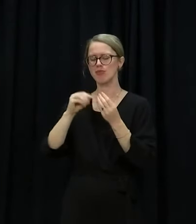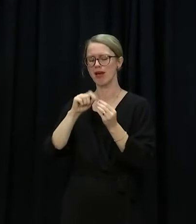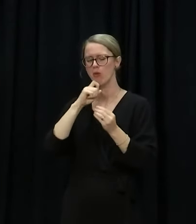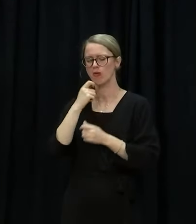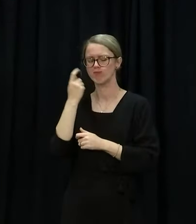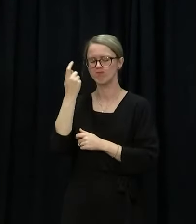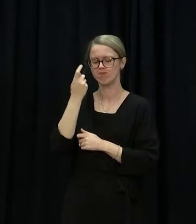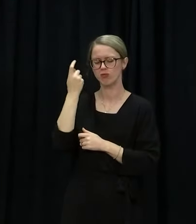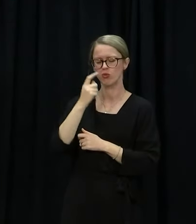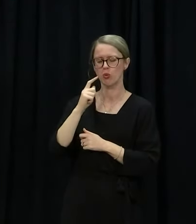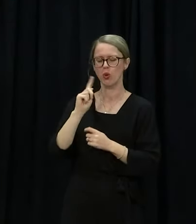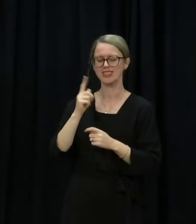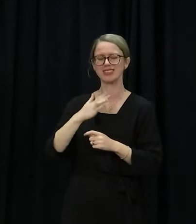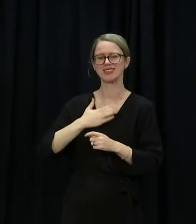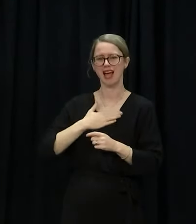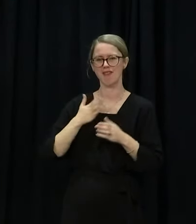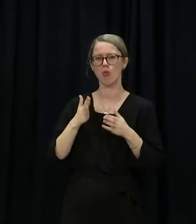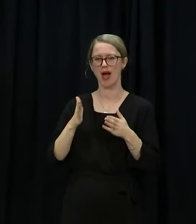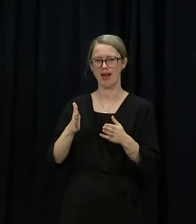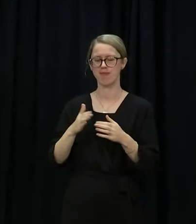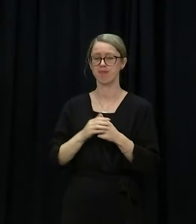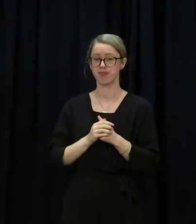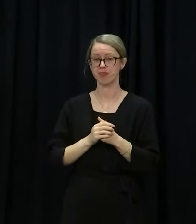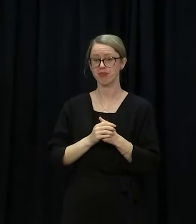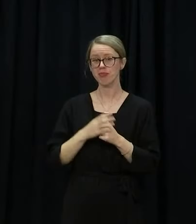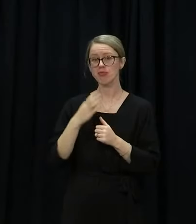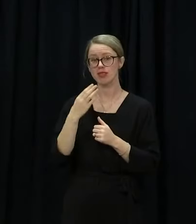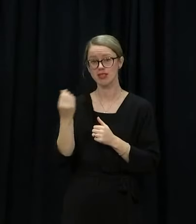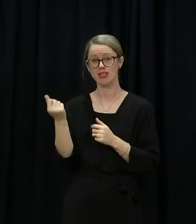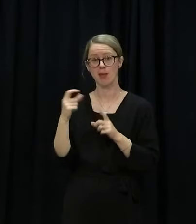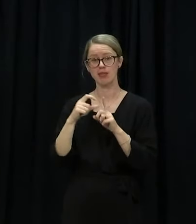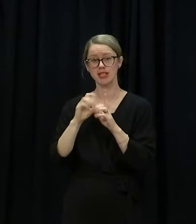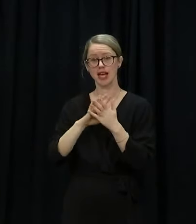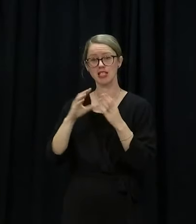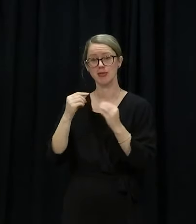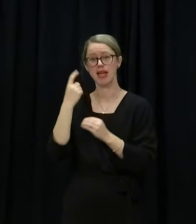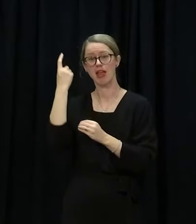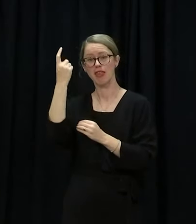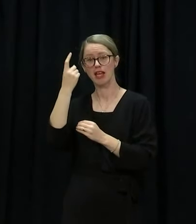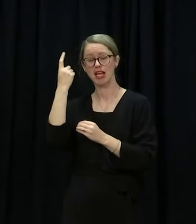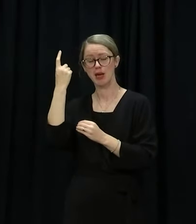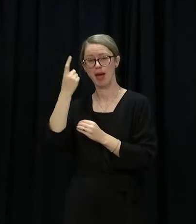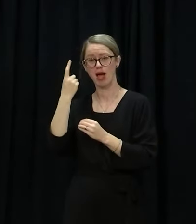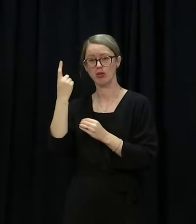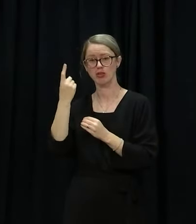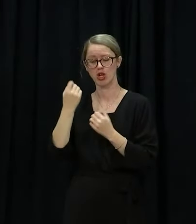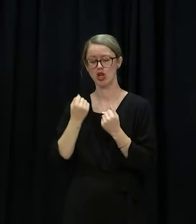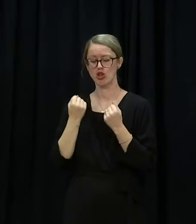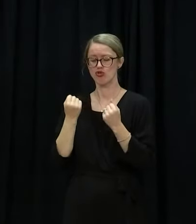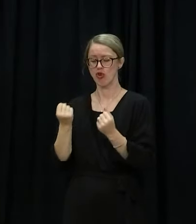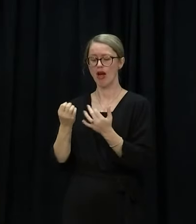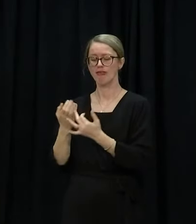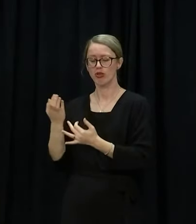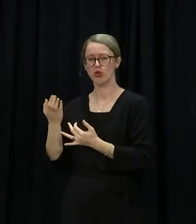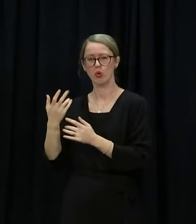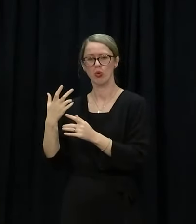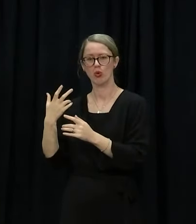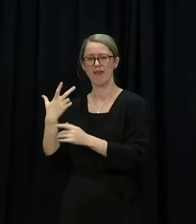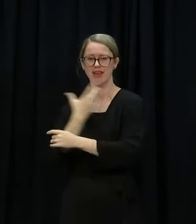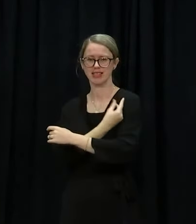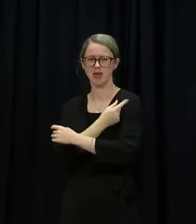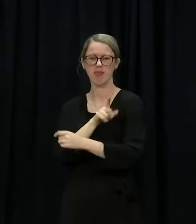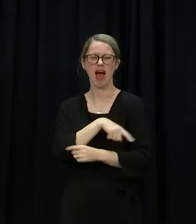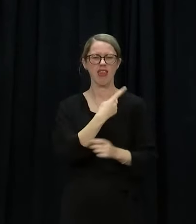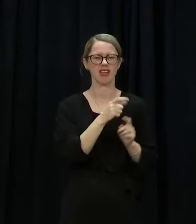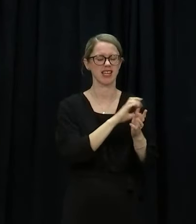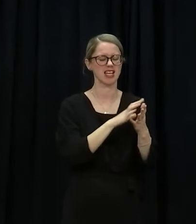safely as many vaccines as possible. Some are looking at using drive-through vaccinations, but actually some have decided alternate methods will work